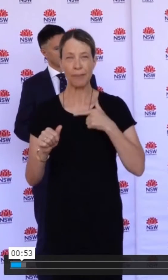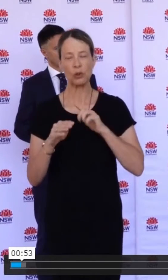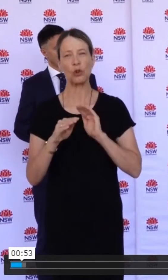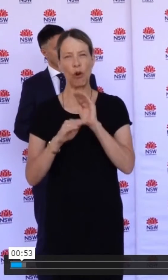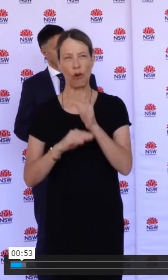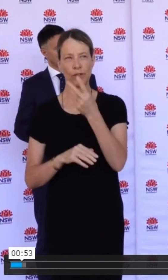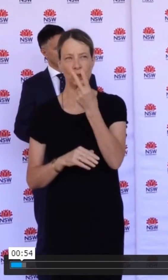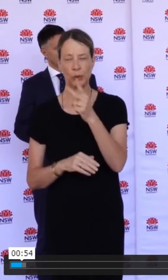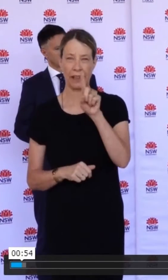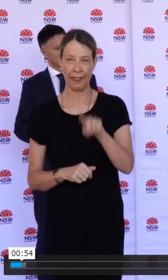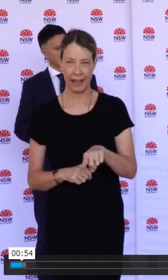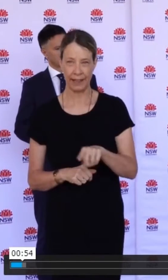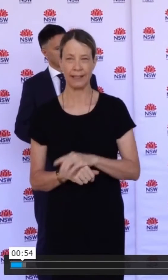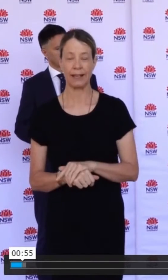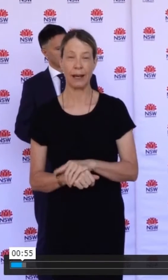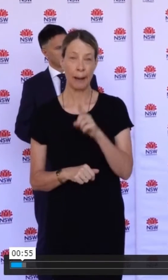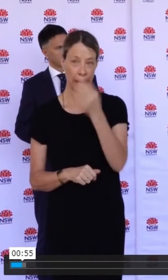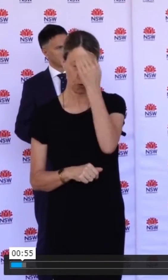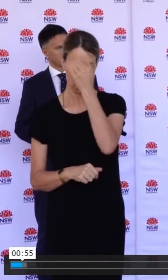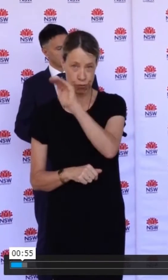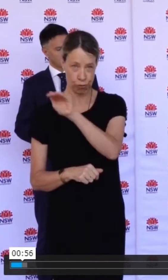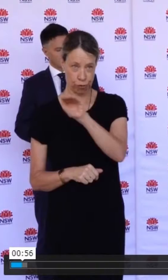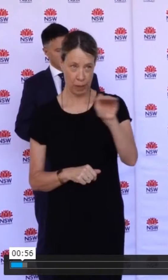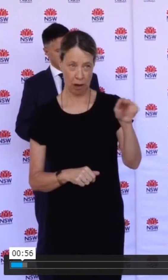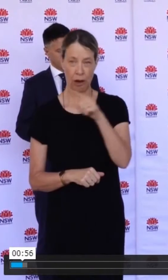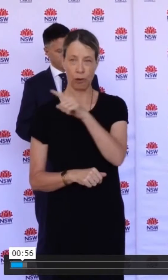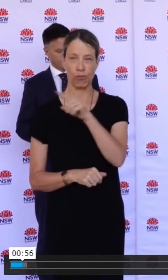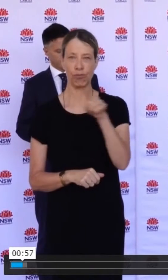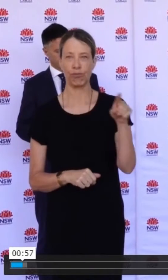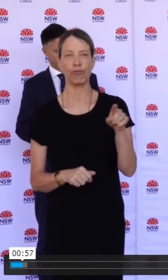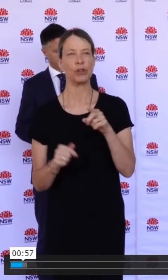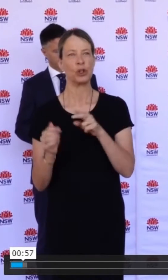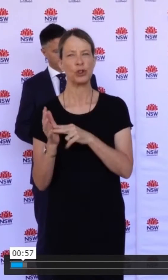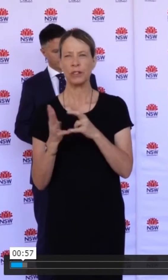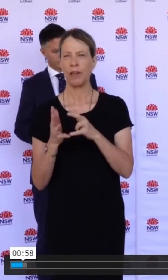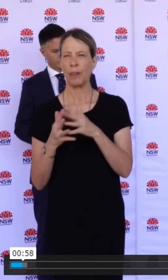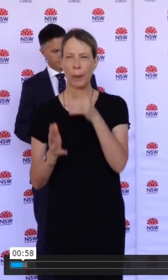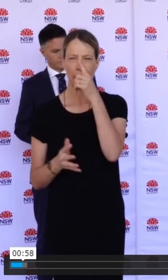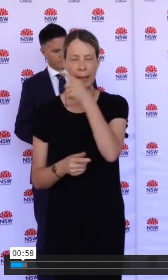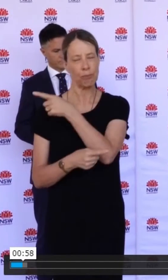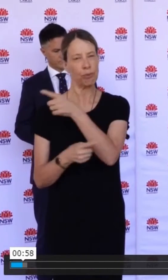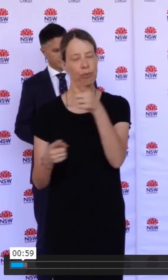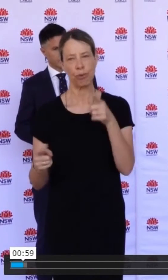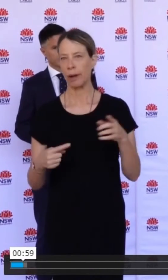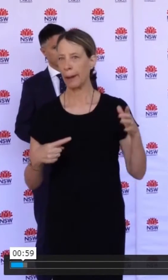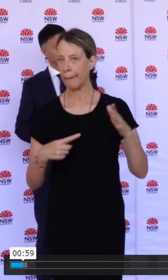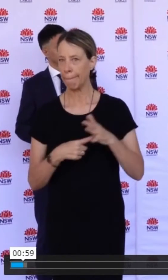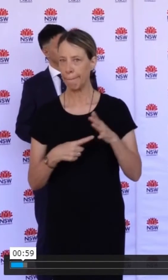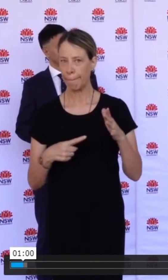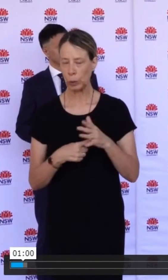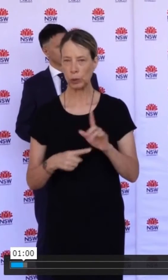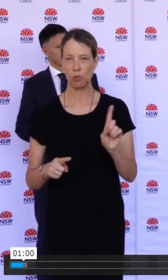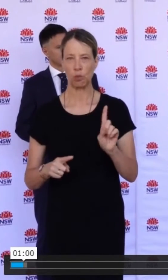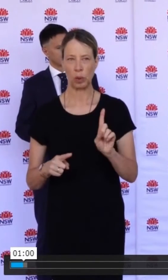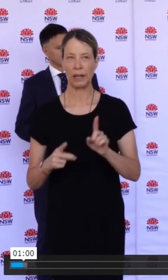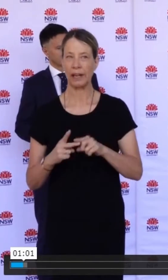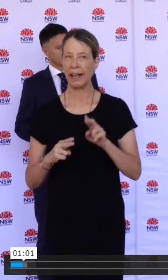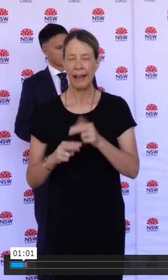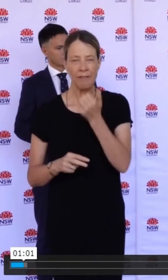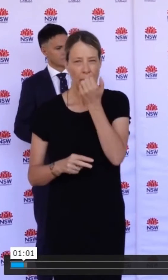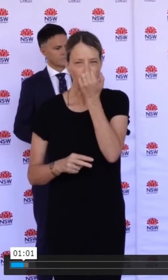but I have to say again to our New South Wales community that it is absolutely critical that if you have